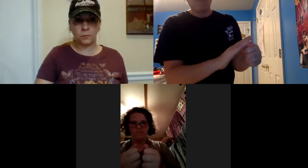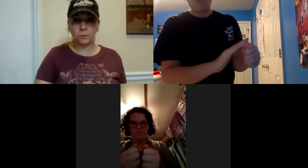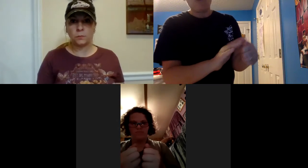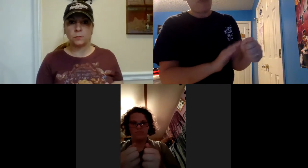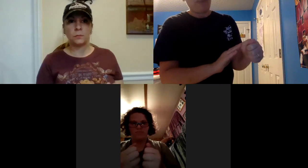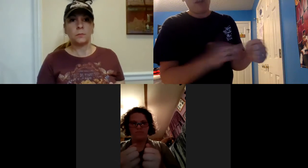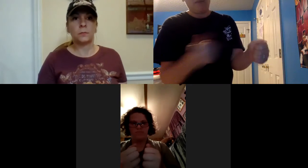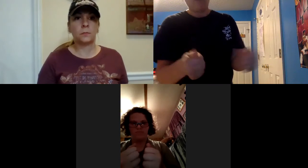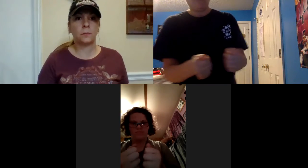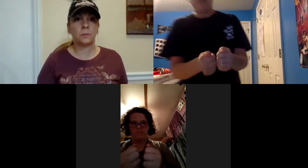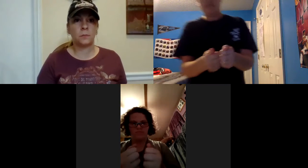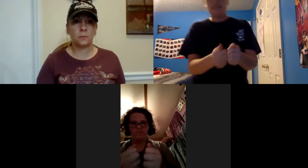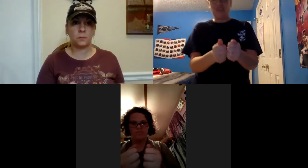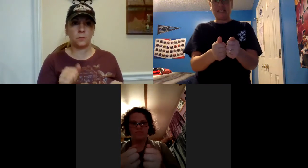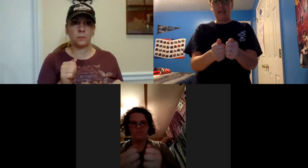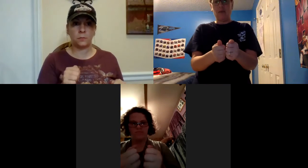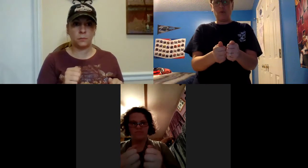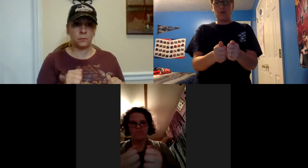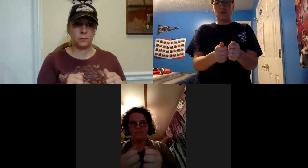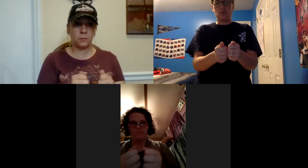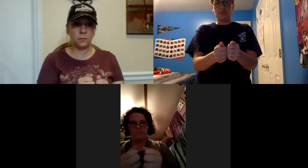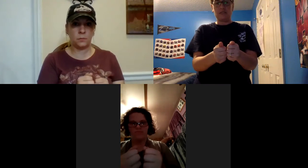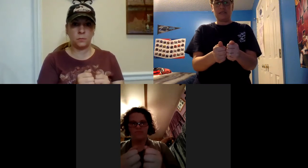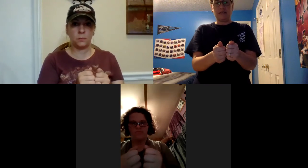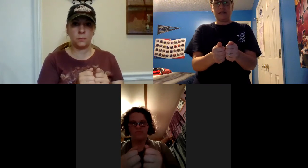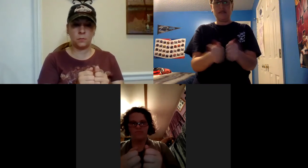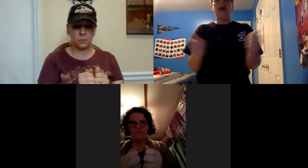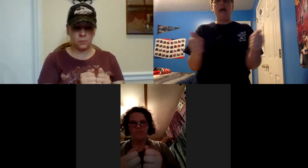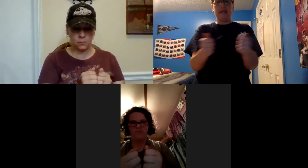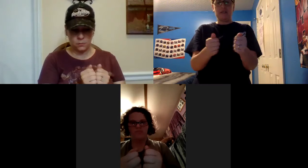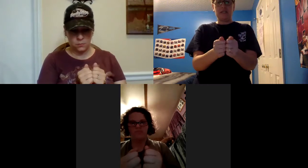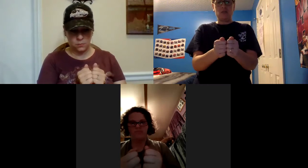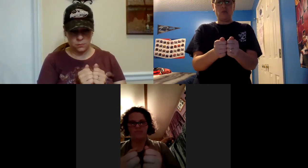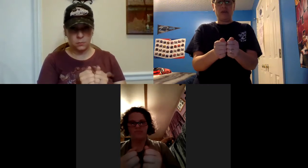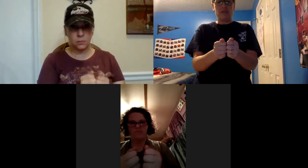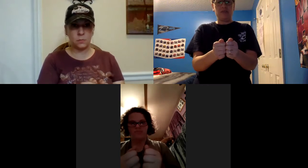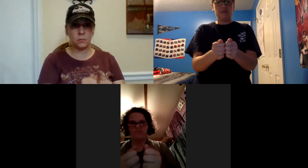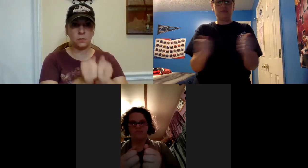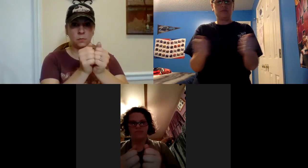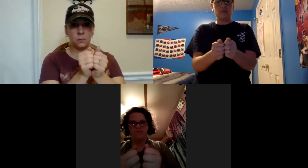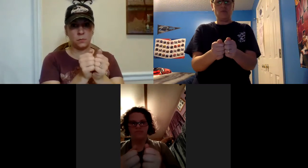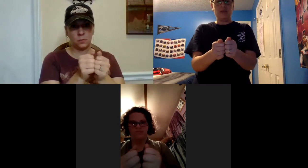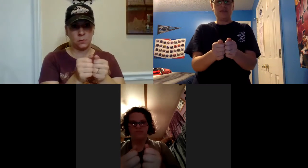back of your thumb is facing upwards towards the ceiling, and it's with,